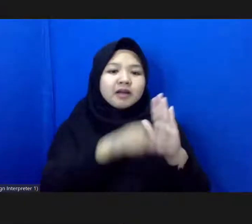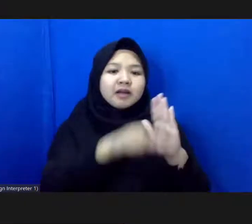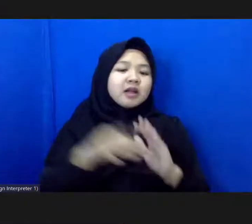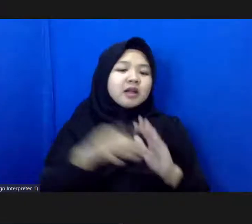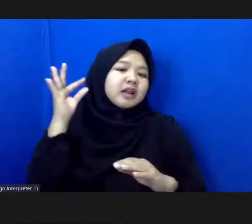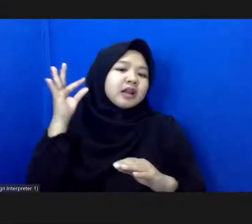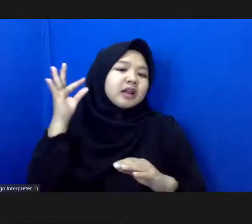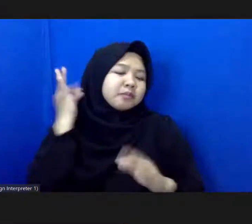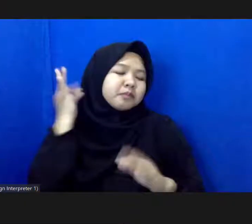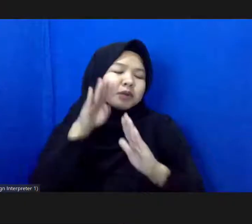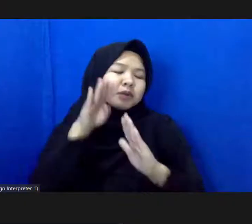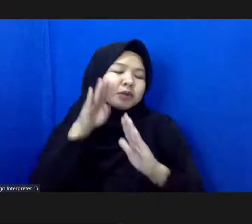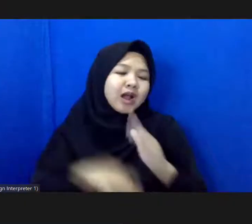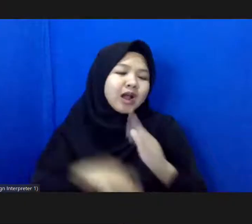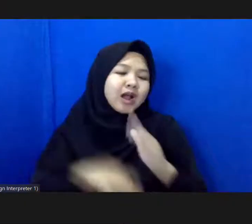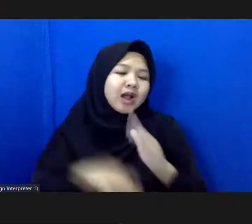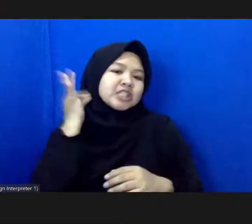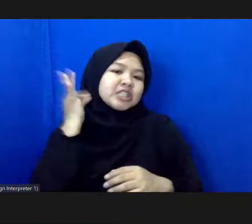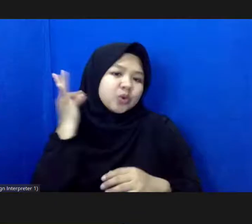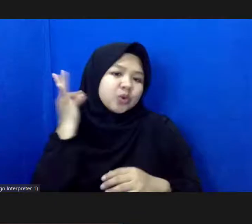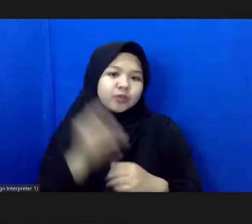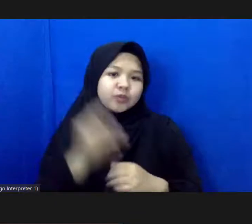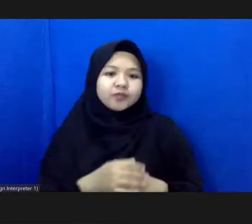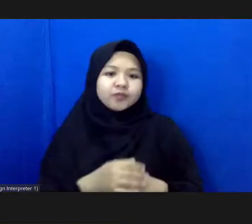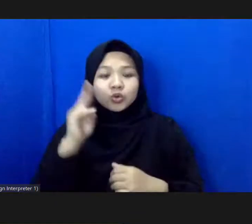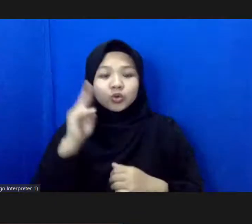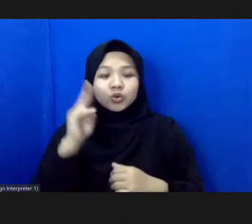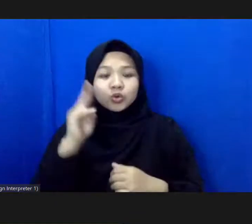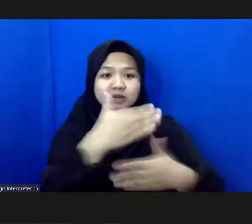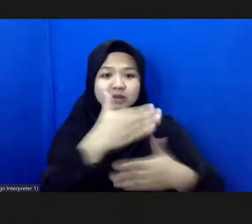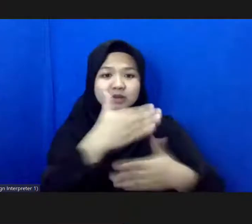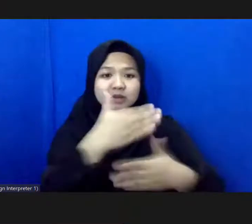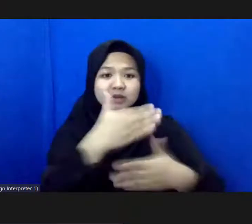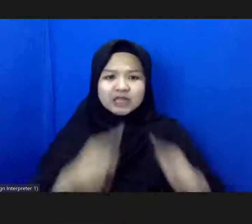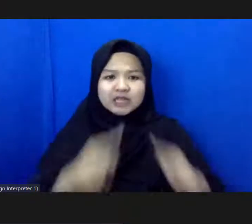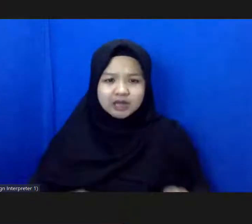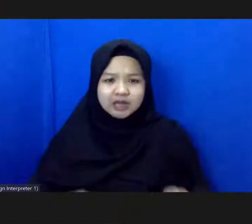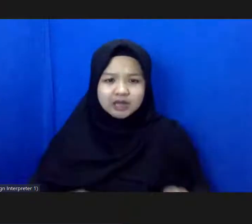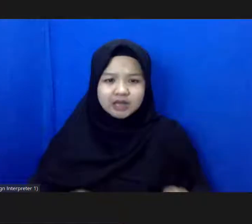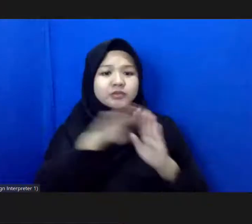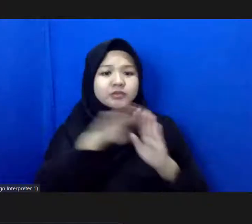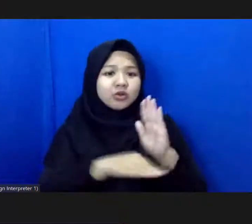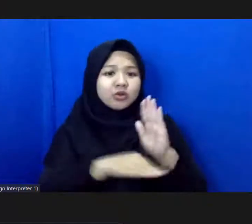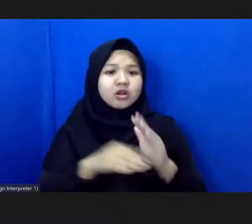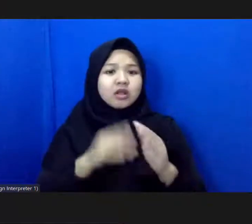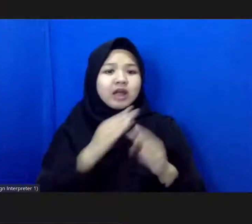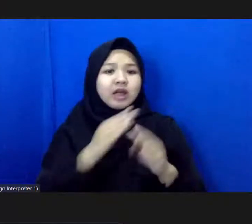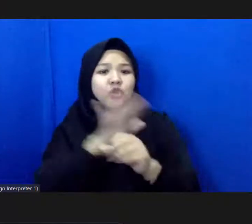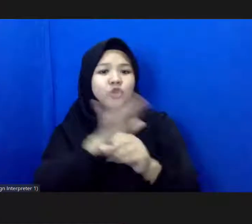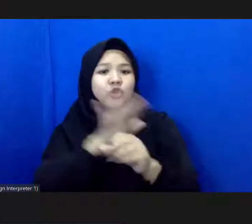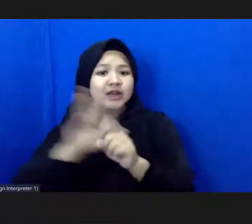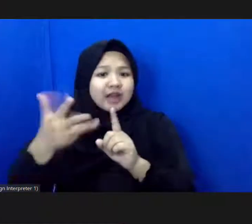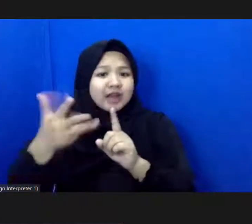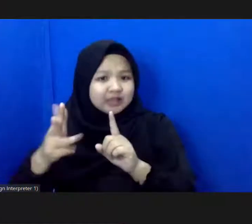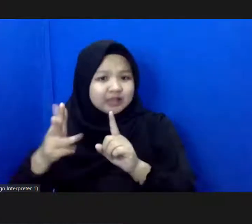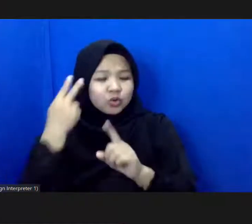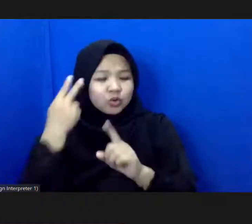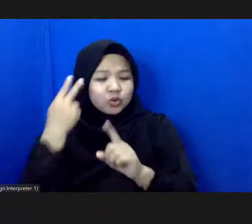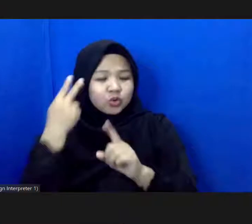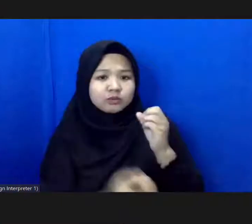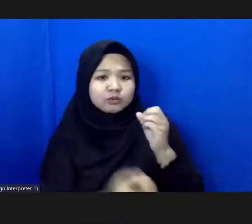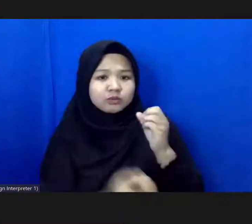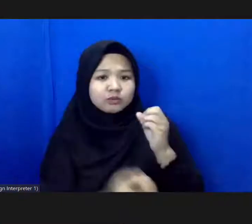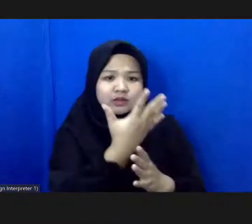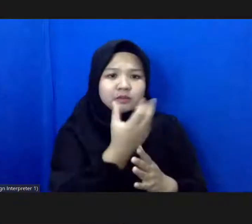of activities that were being implemented in the camp prior to COVID-19, and the significant improvements that were made in the